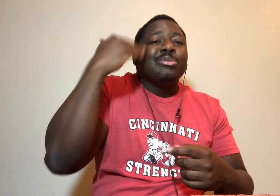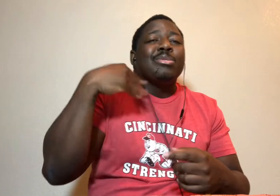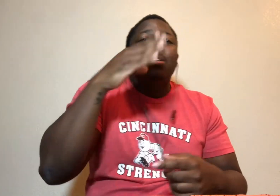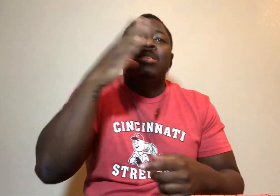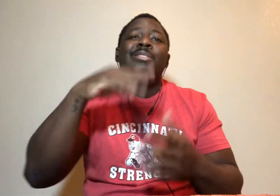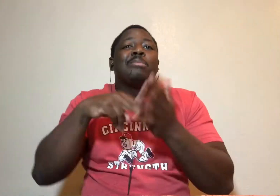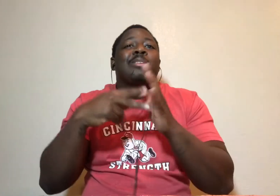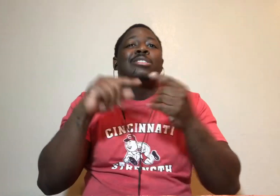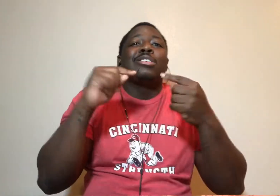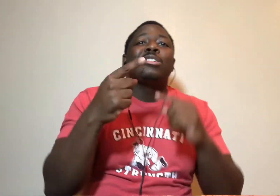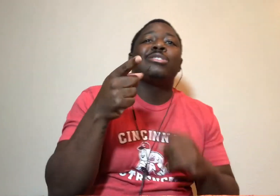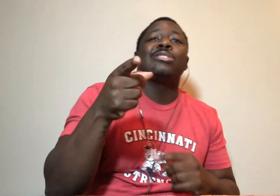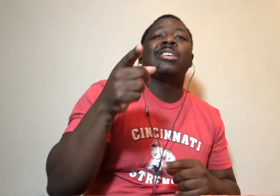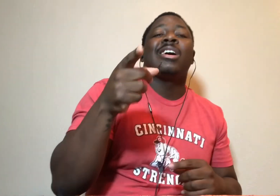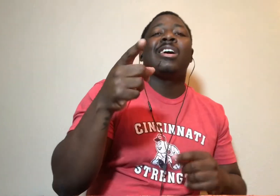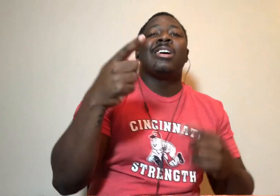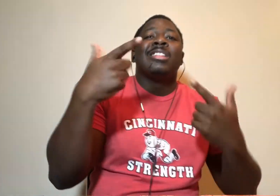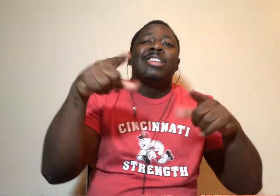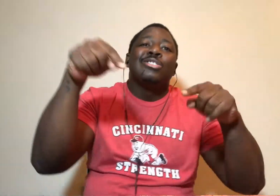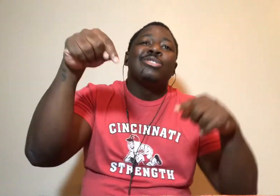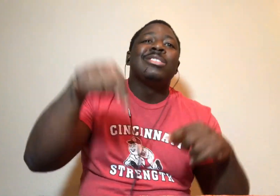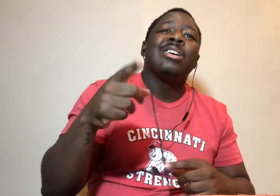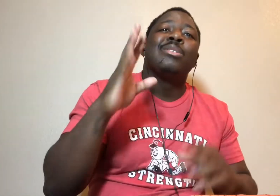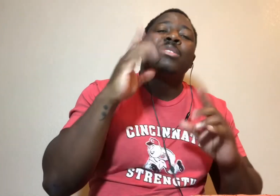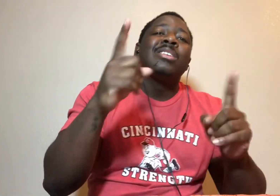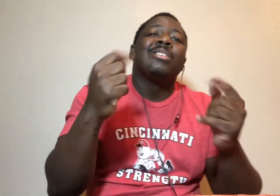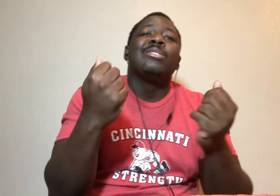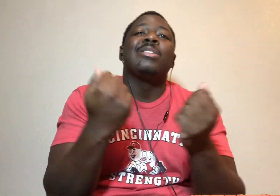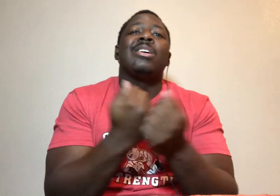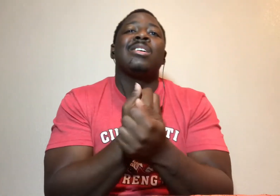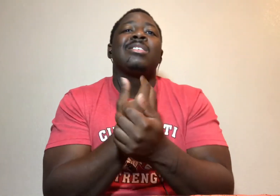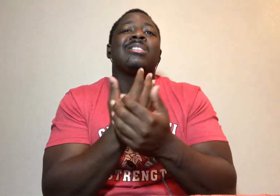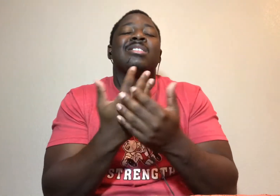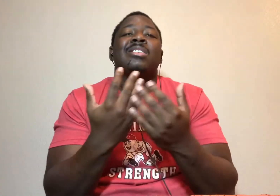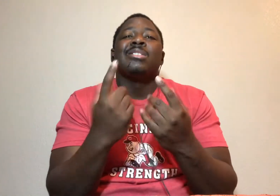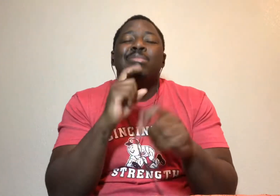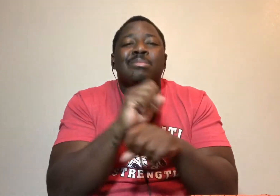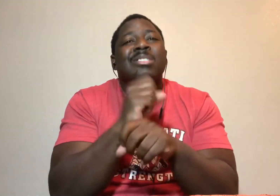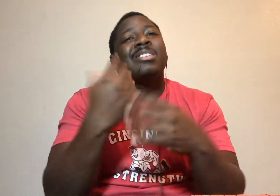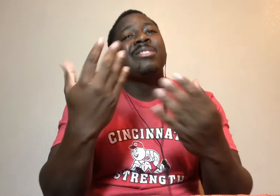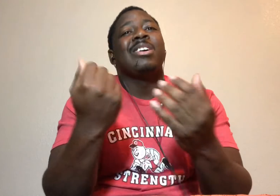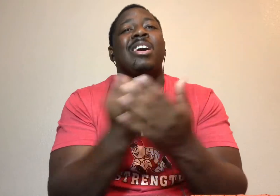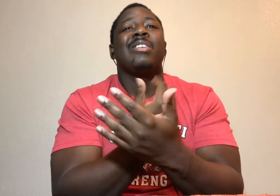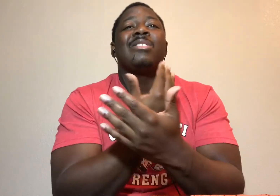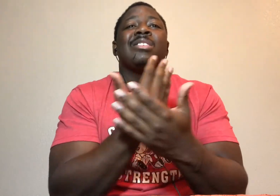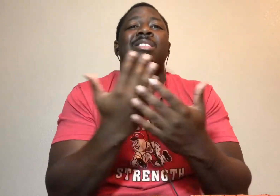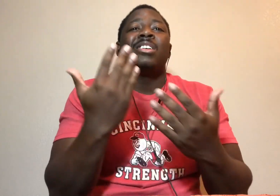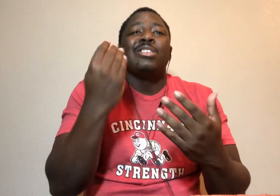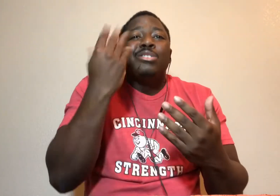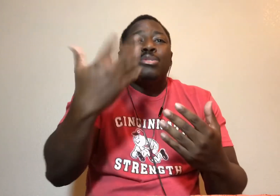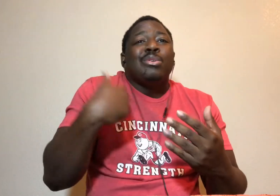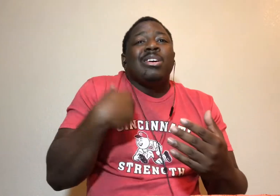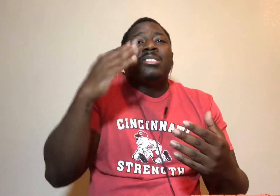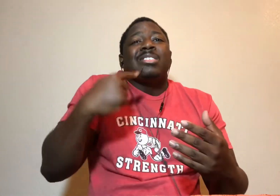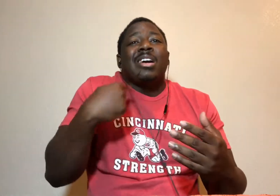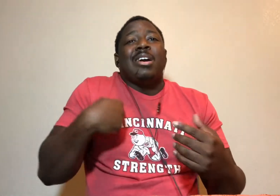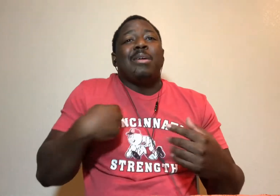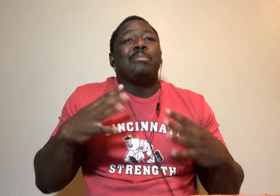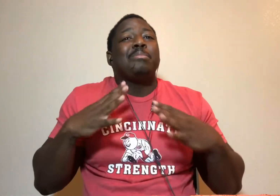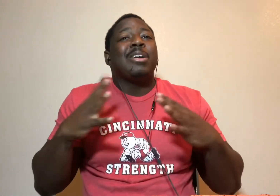know I never meant to let you down, let you down. Would've gave you anything, would've gave you everything. You know I said that I am